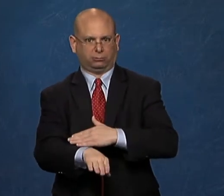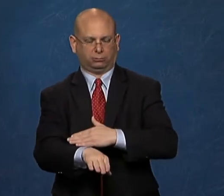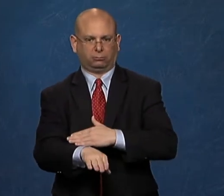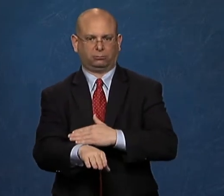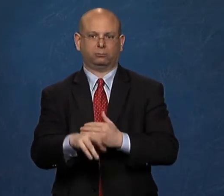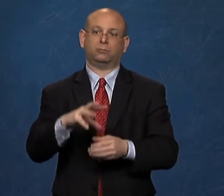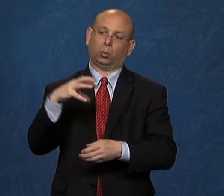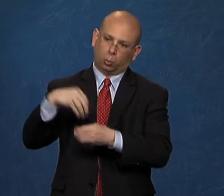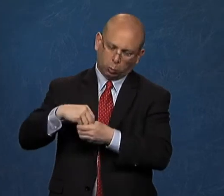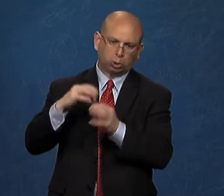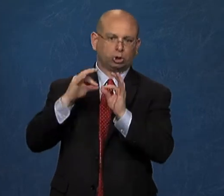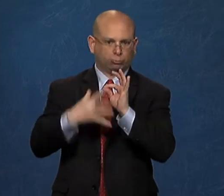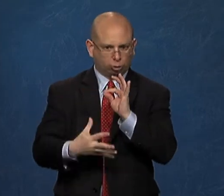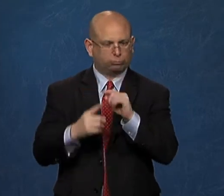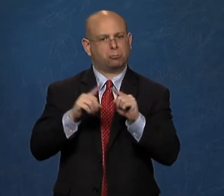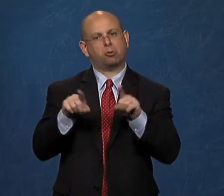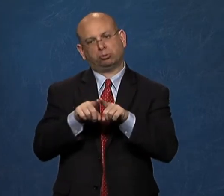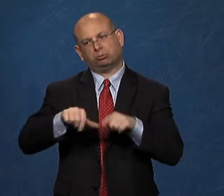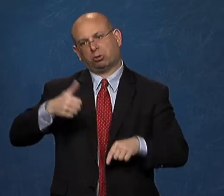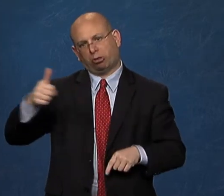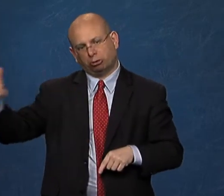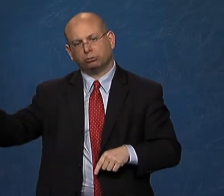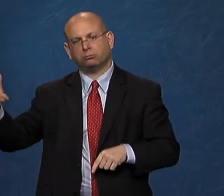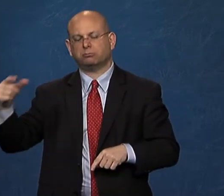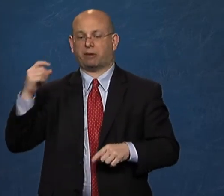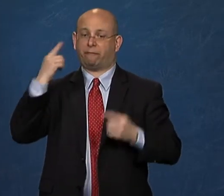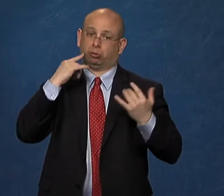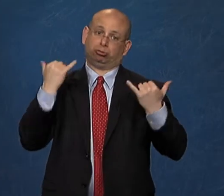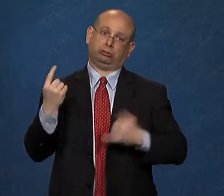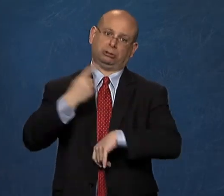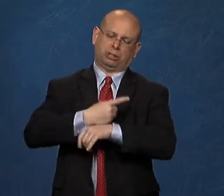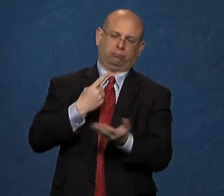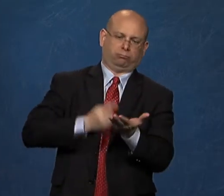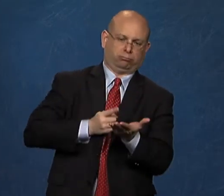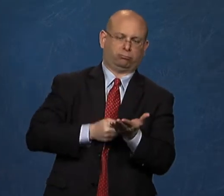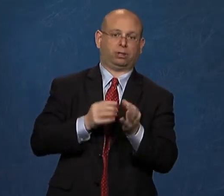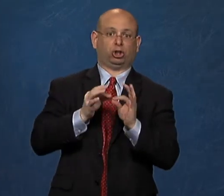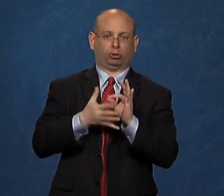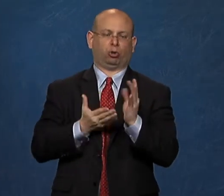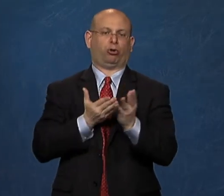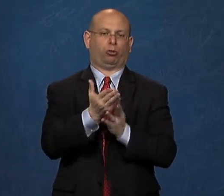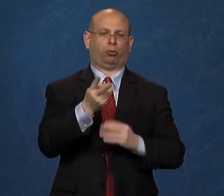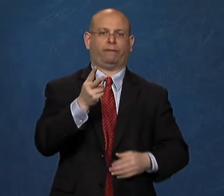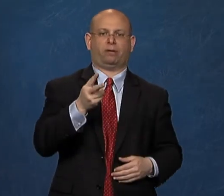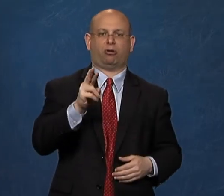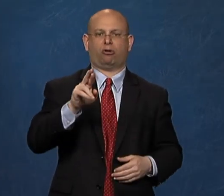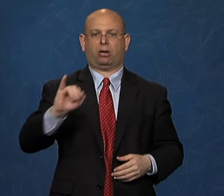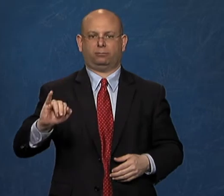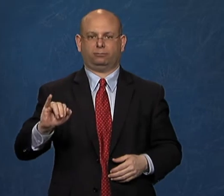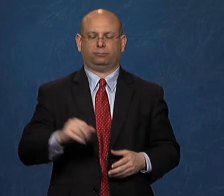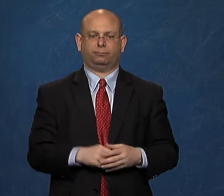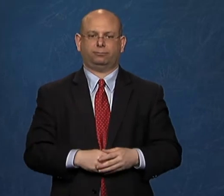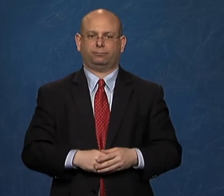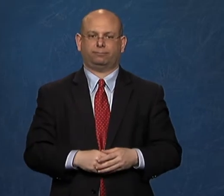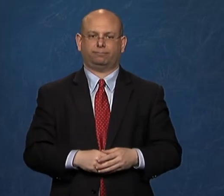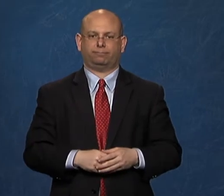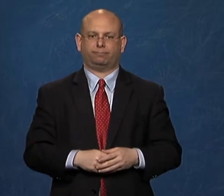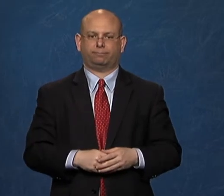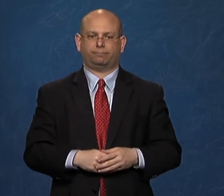requires communication access in each of those different entities. And again, by communication access, we're talking about interpreting services, and specifically for this